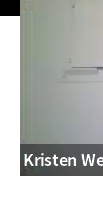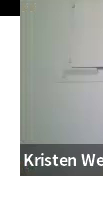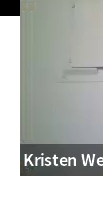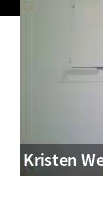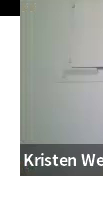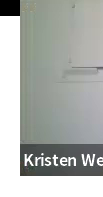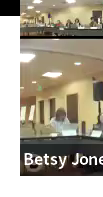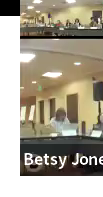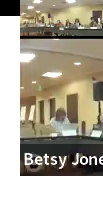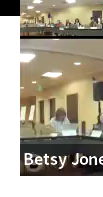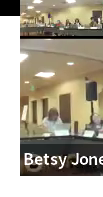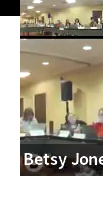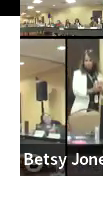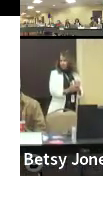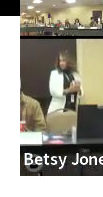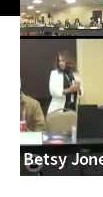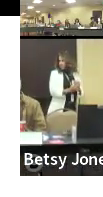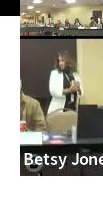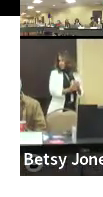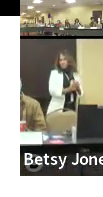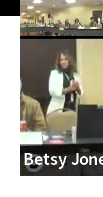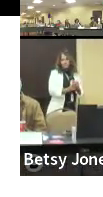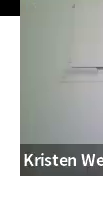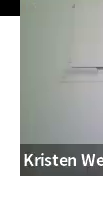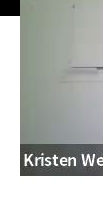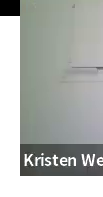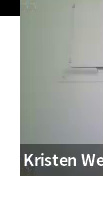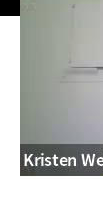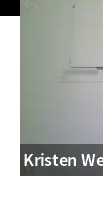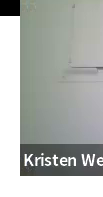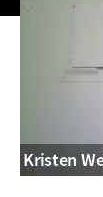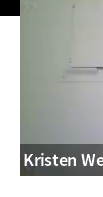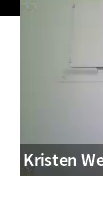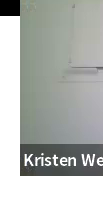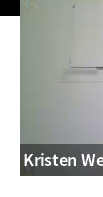available across the system, but especially in rural areas.